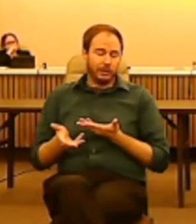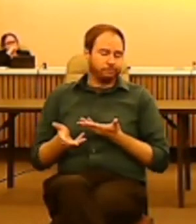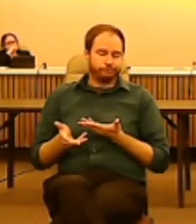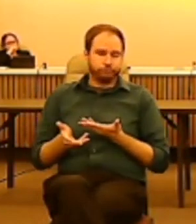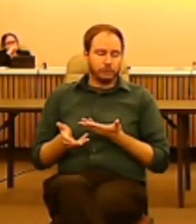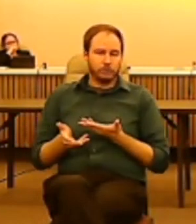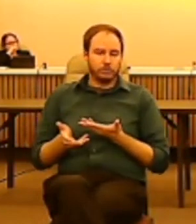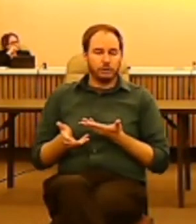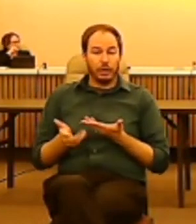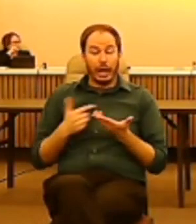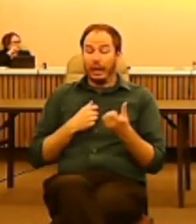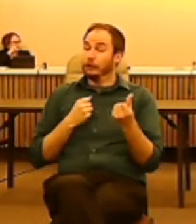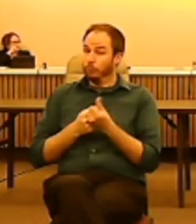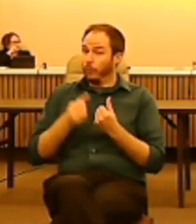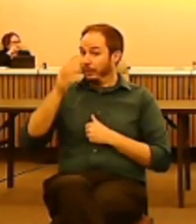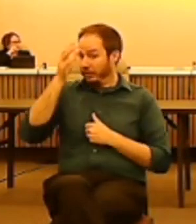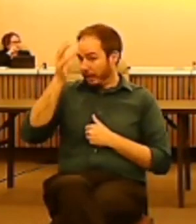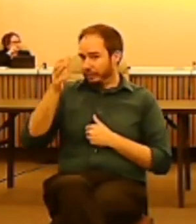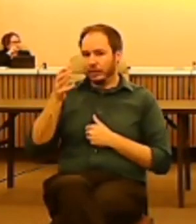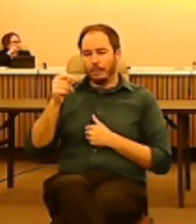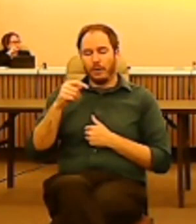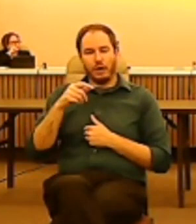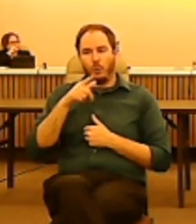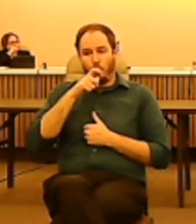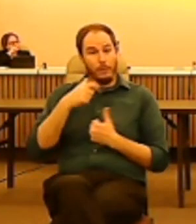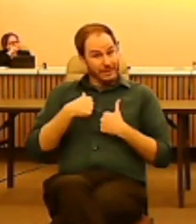I'm in support of it in general.